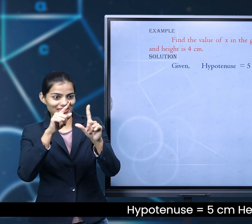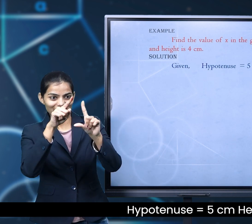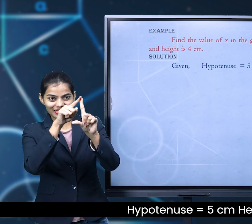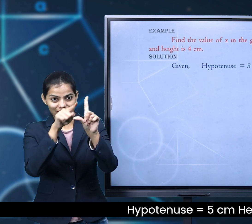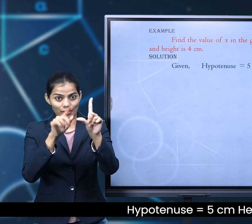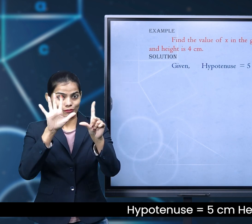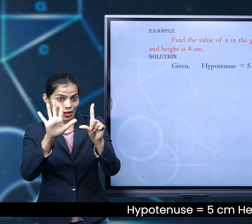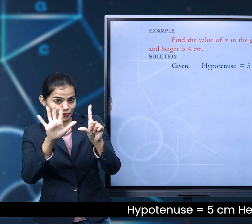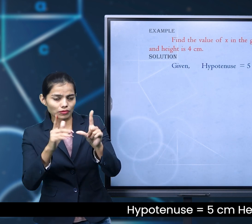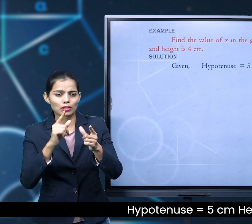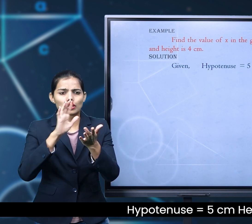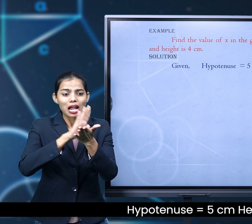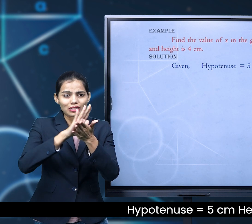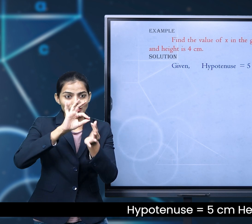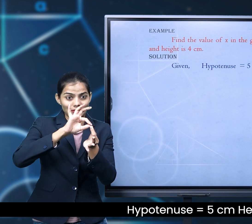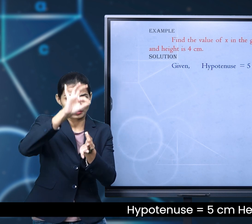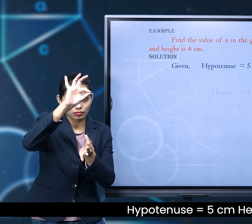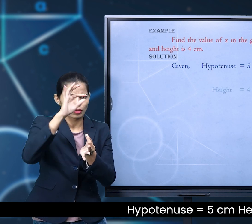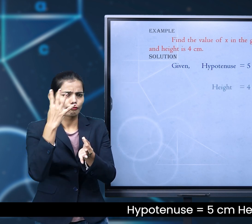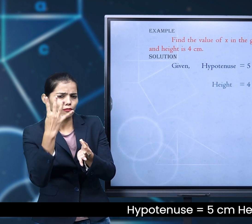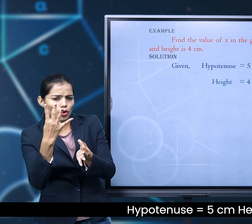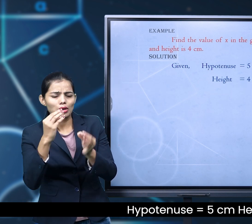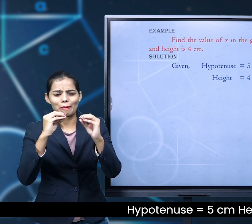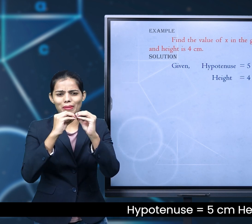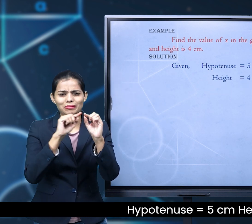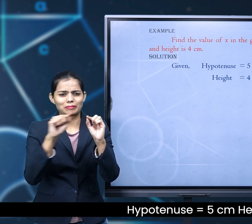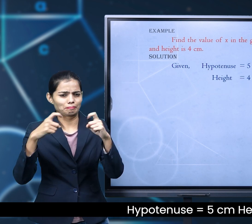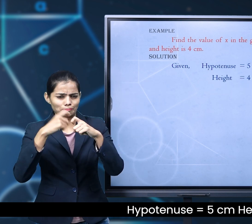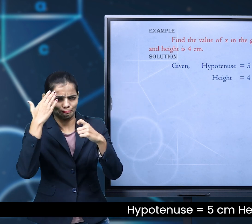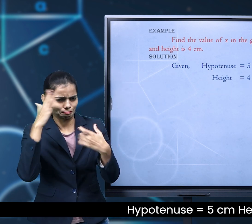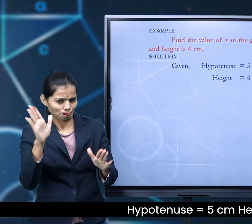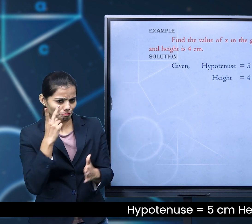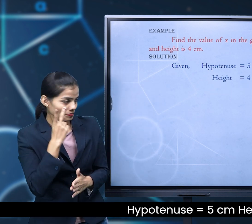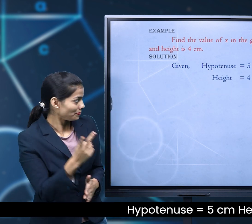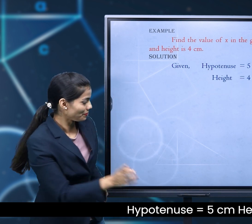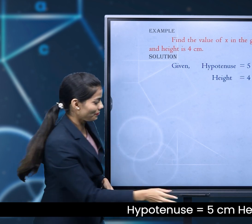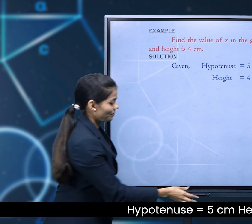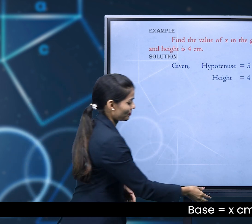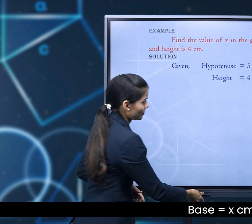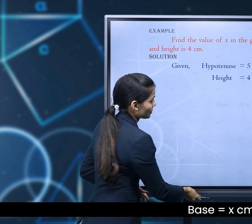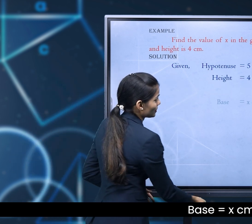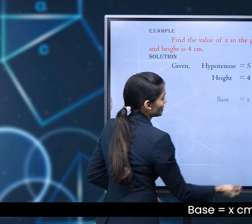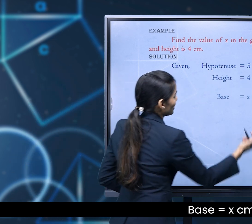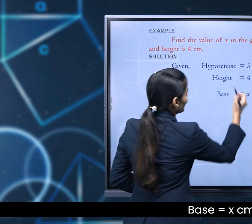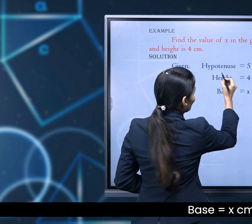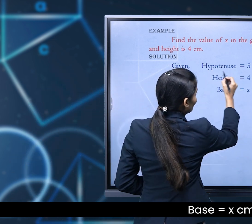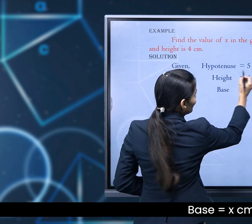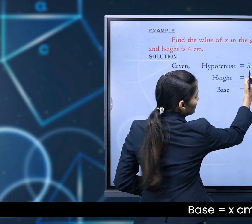hypotenuse is equal to 5 cm, height is equal to 4 cm, base is equal to x